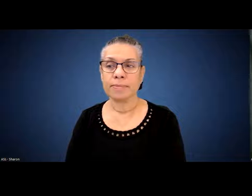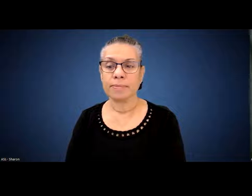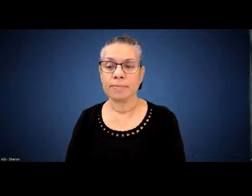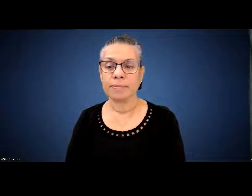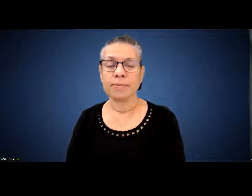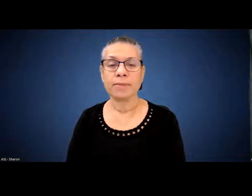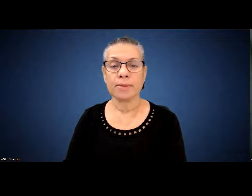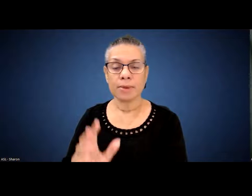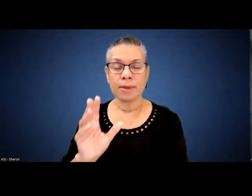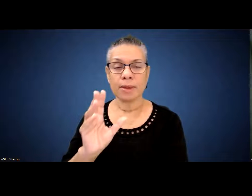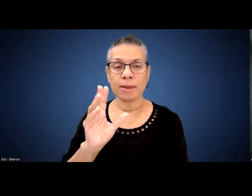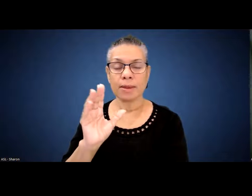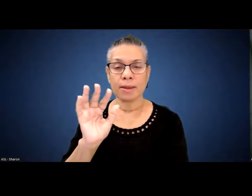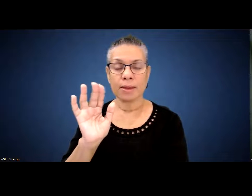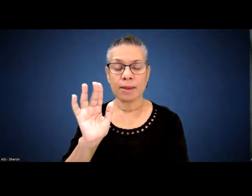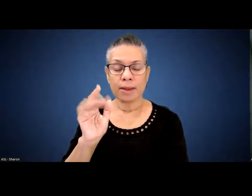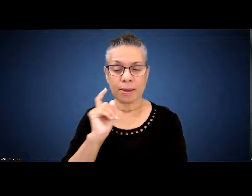And then